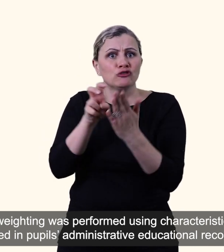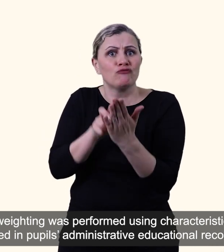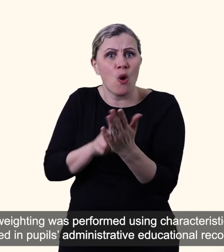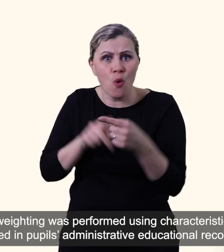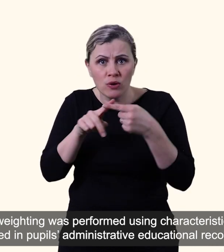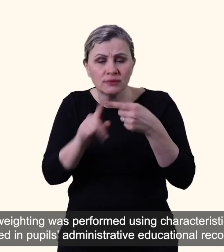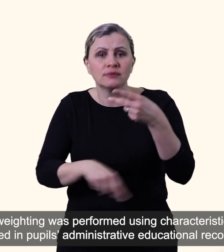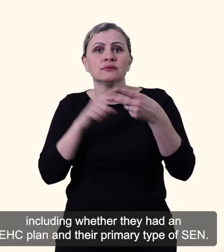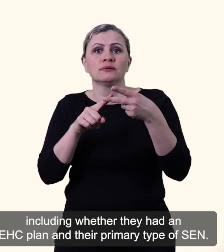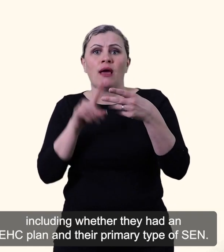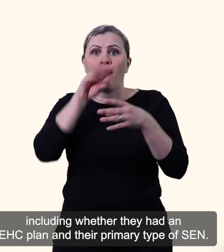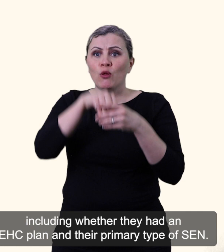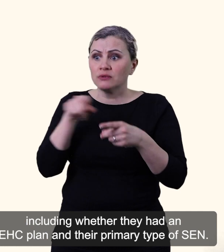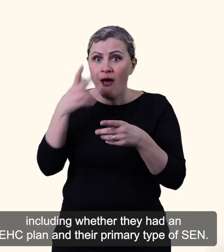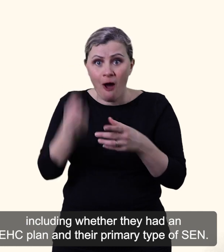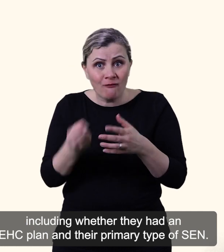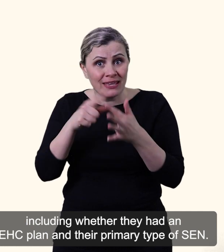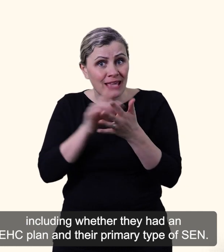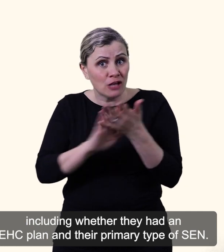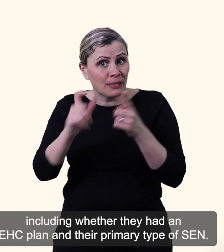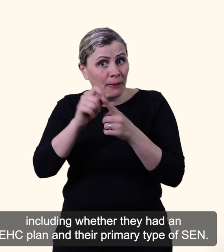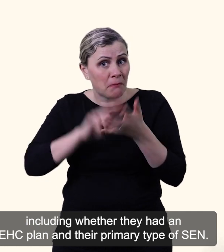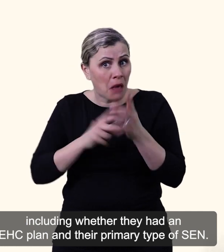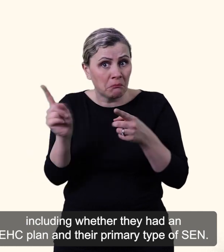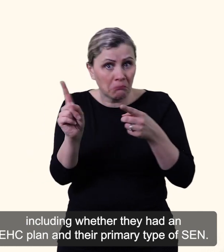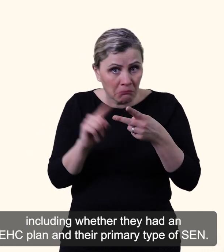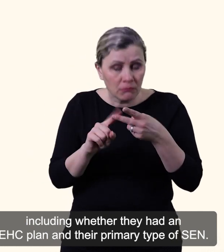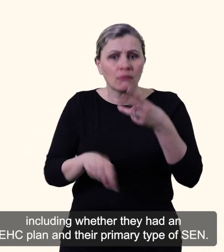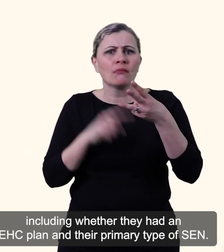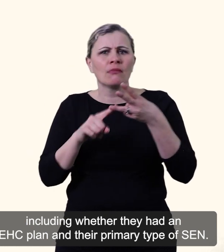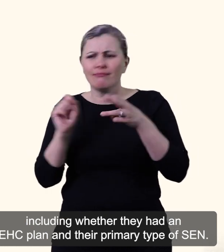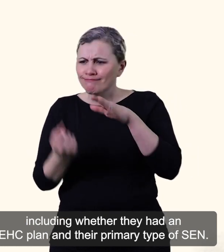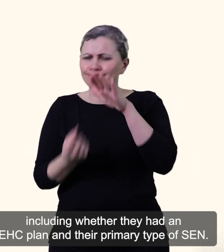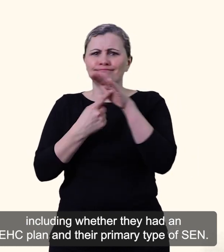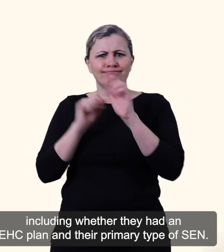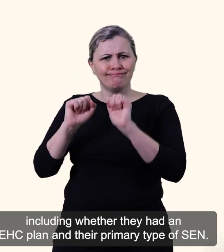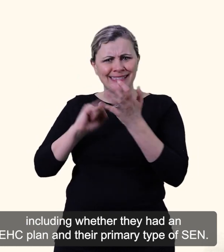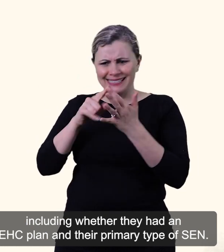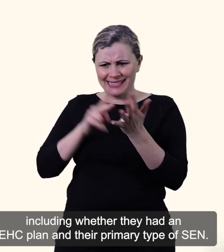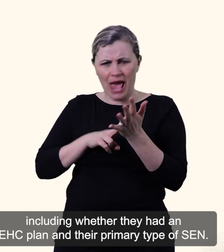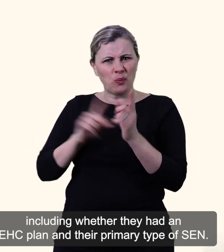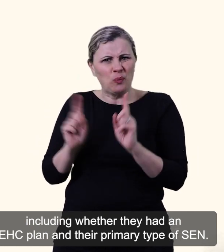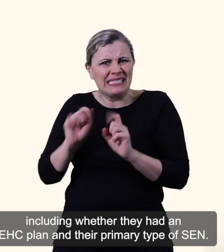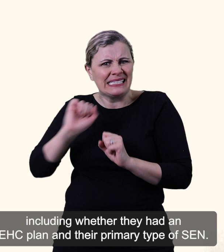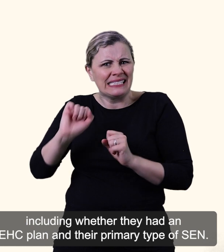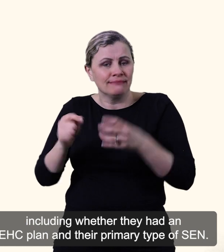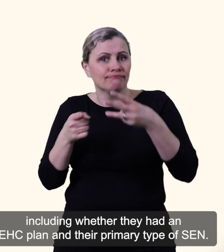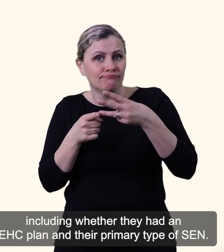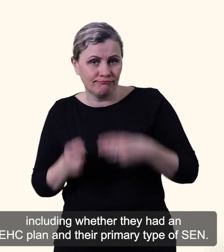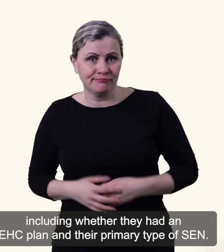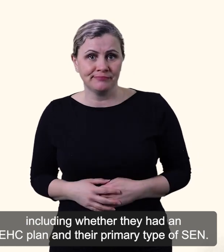records, included whether they had an EHC plan and their primary type of SEN.